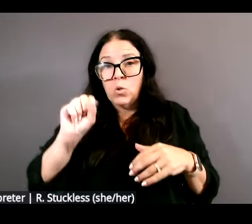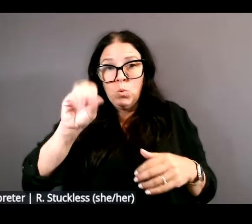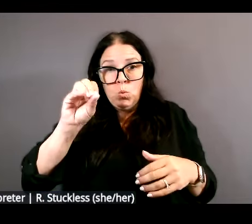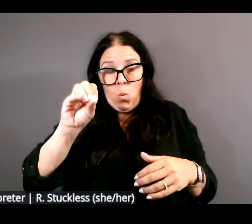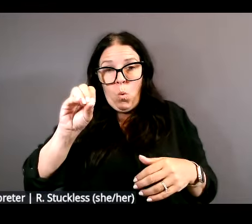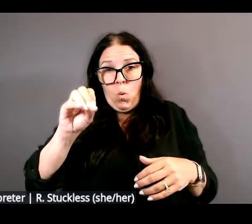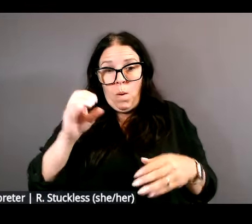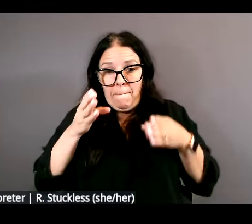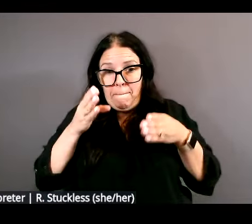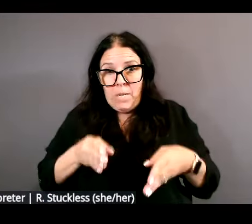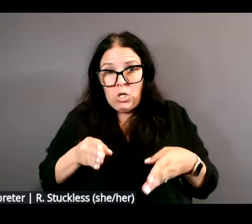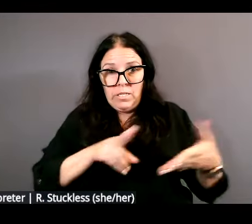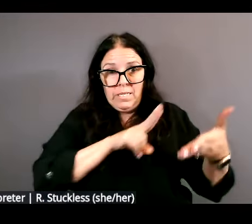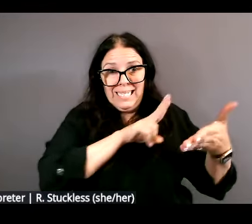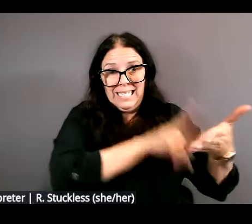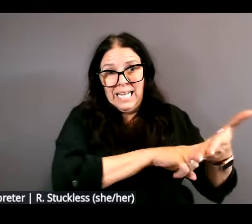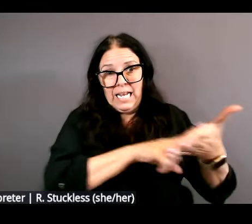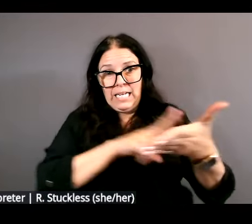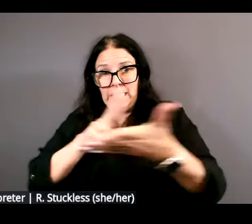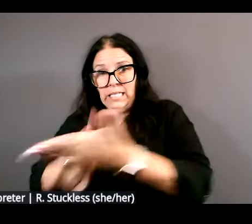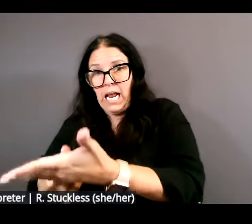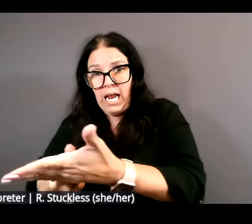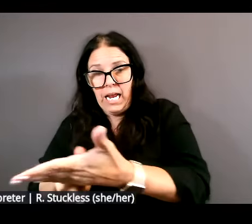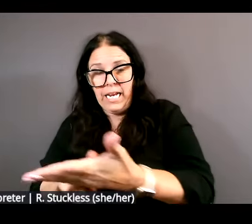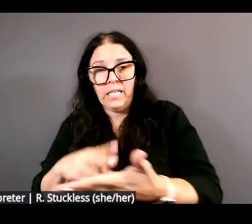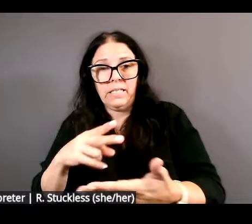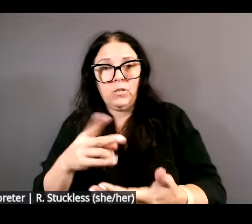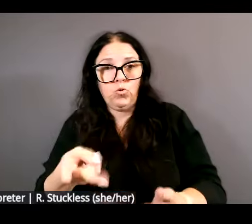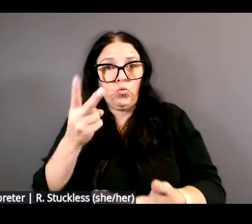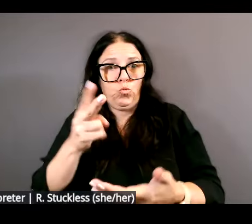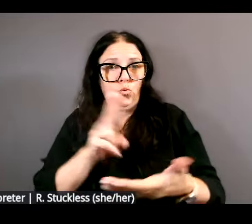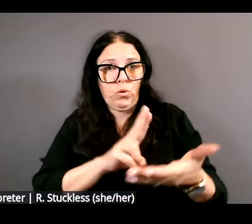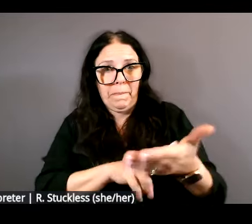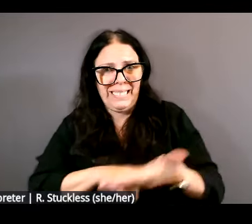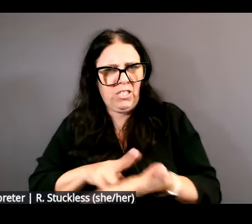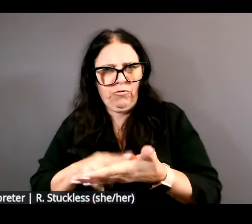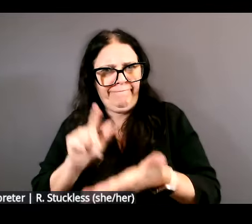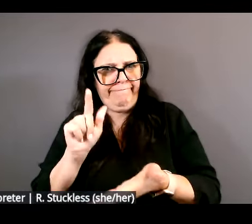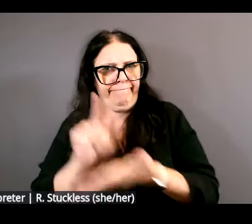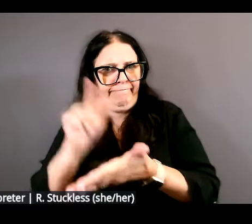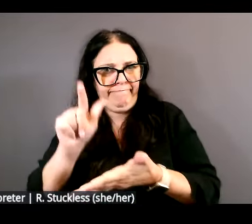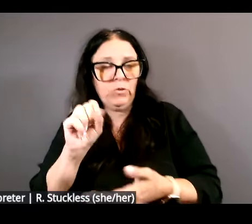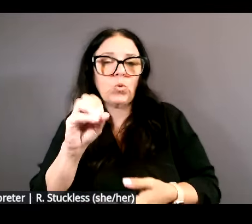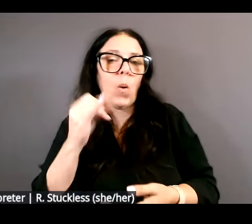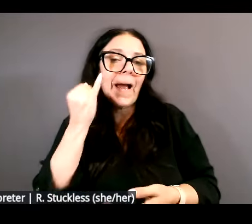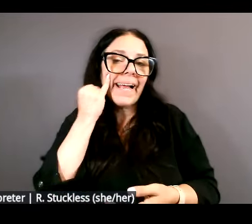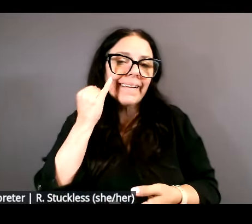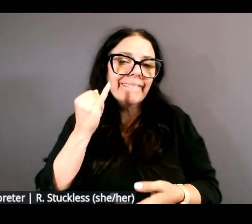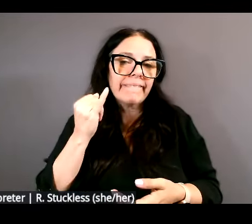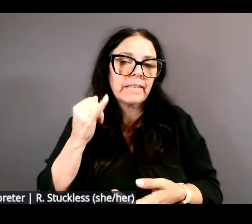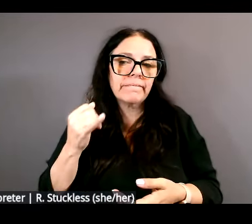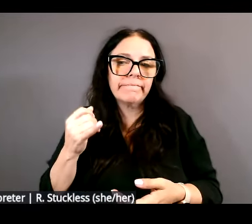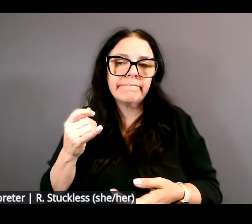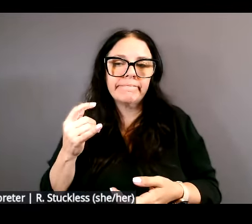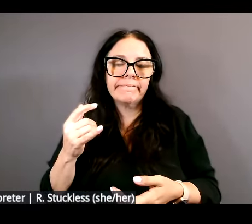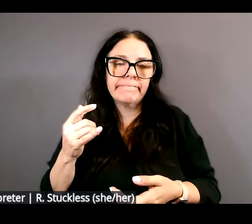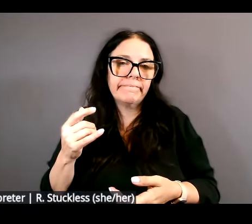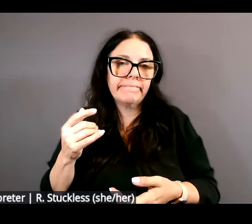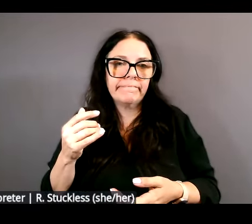duplicate nomination petitions, right? So you have several candidates running for governor. You can't sign more than